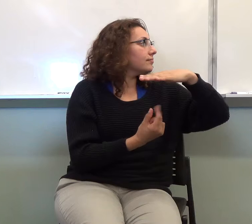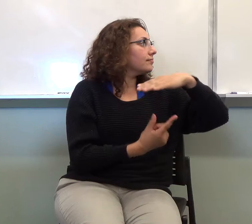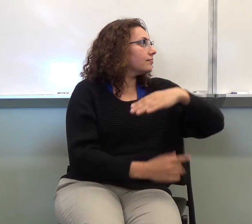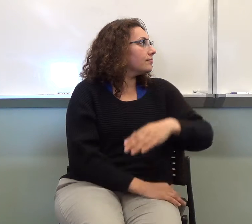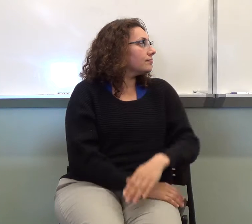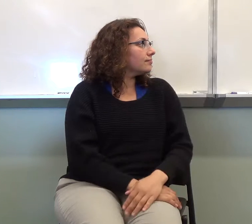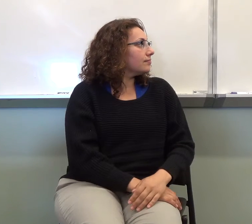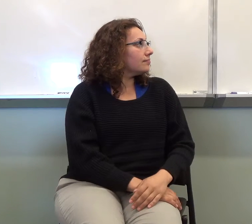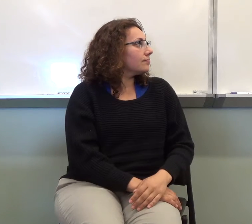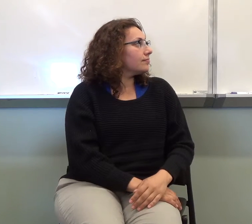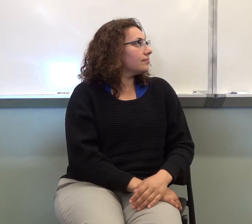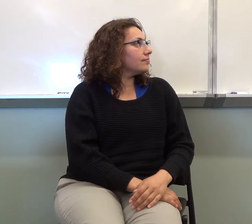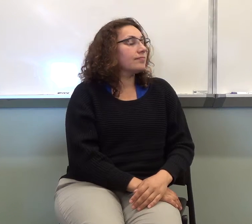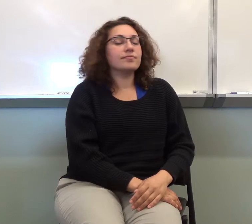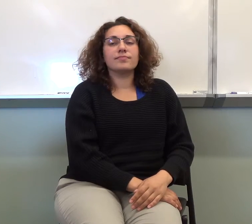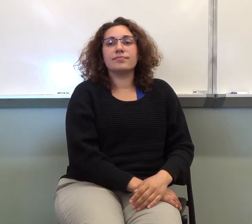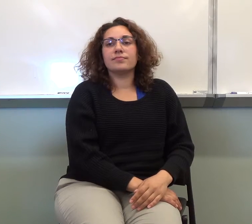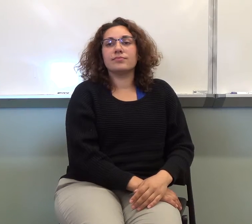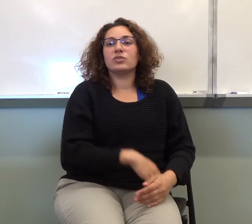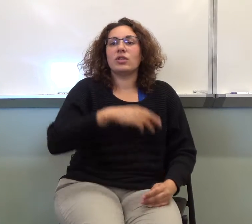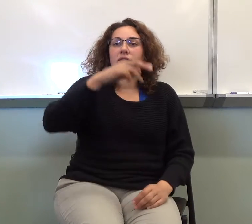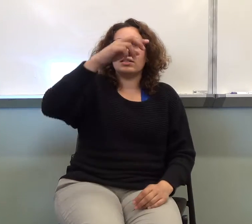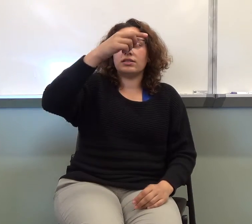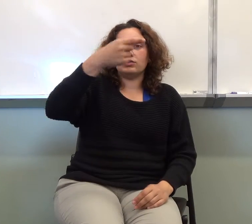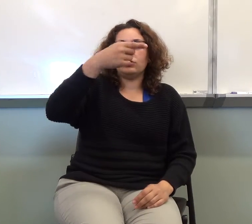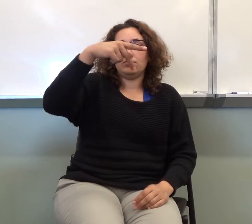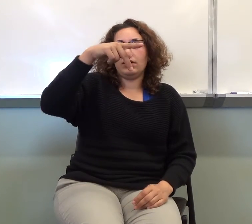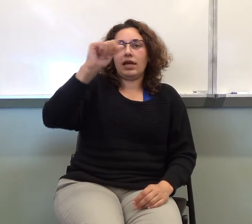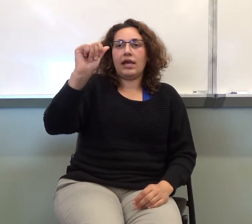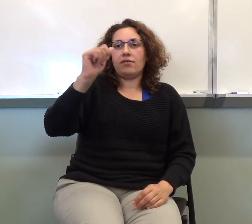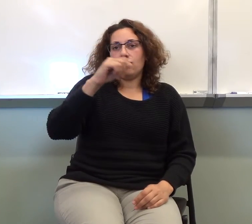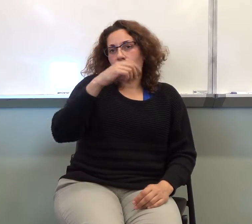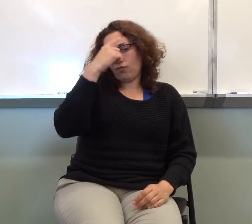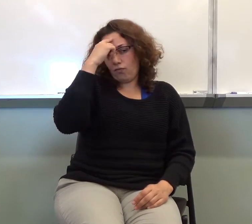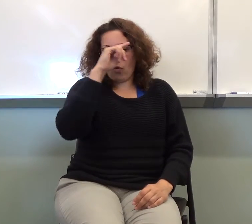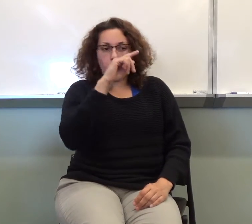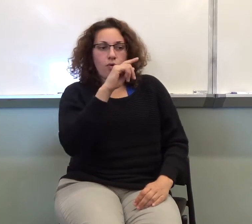And that will be the GPA for the particular semester.